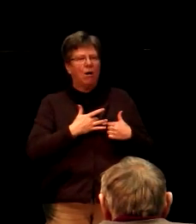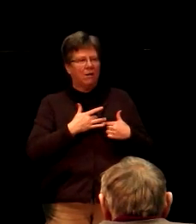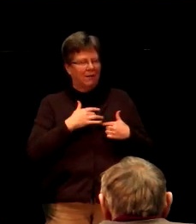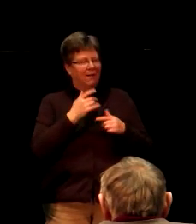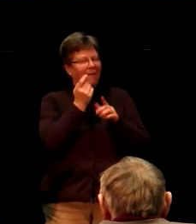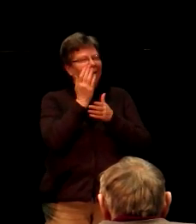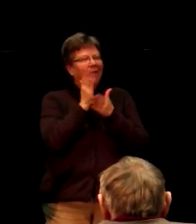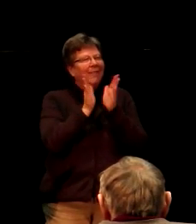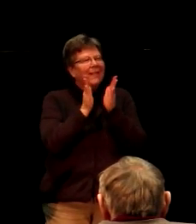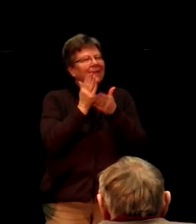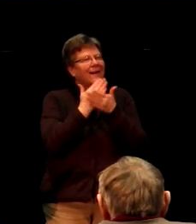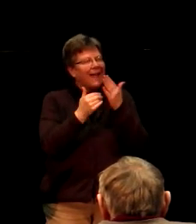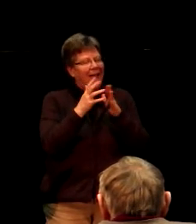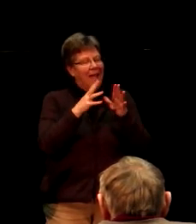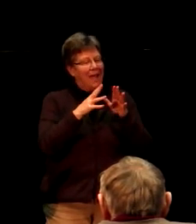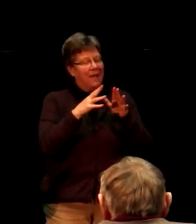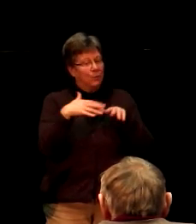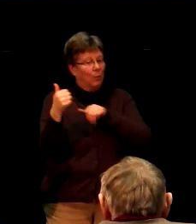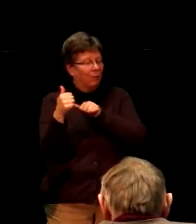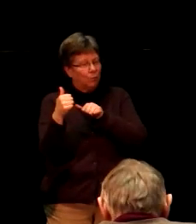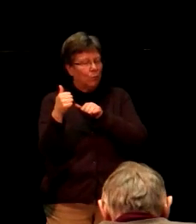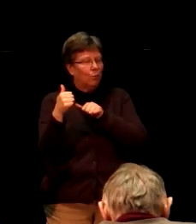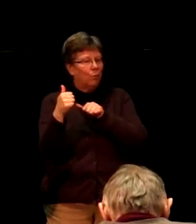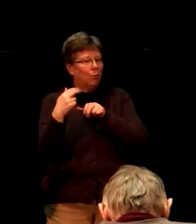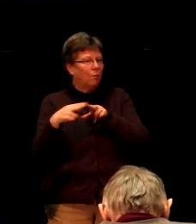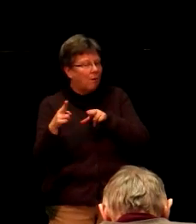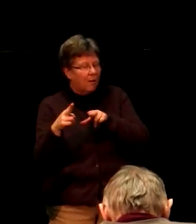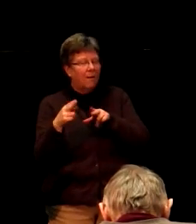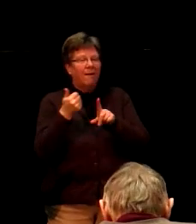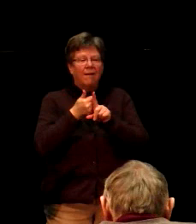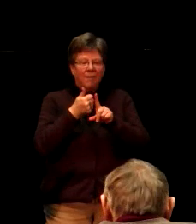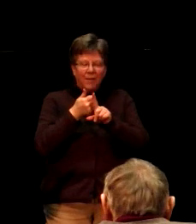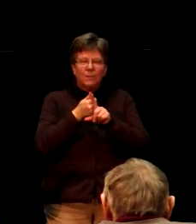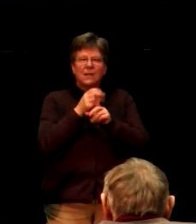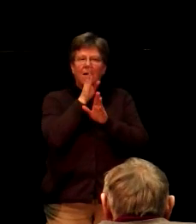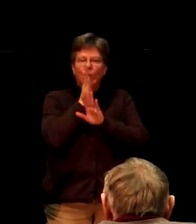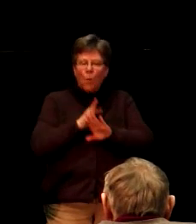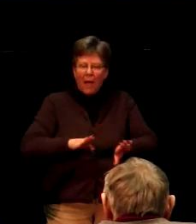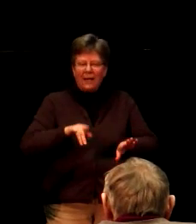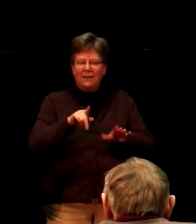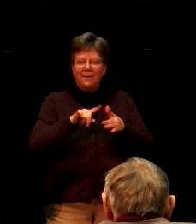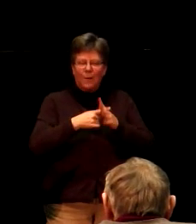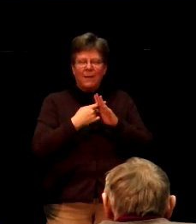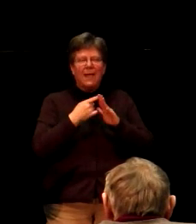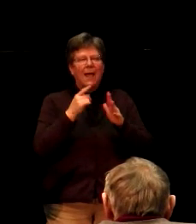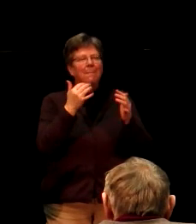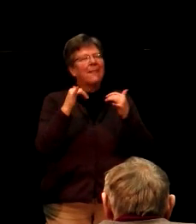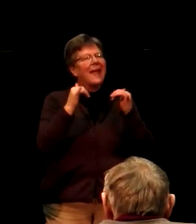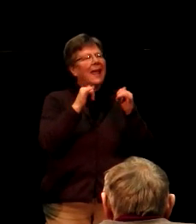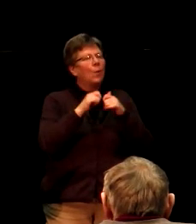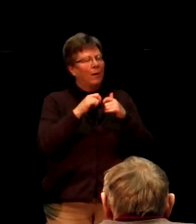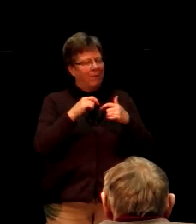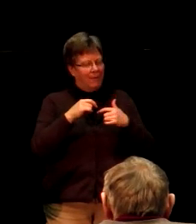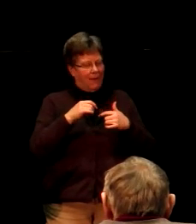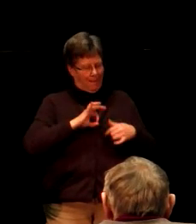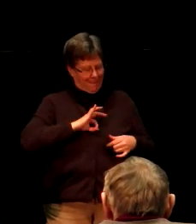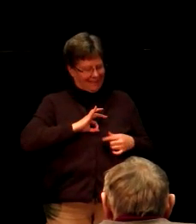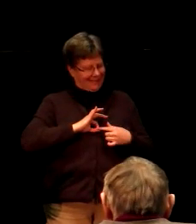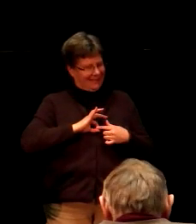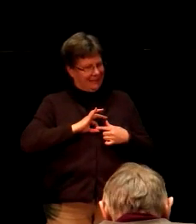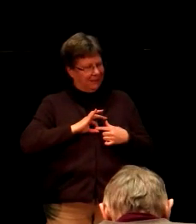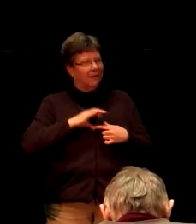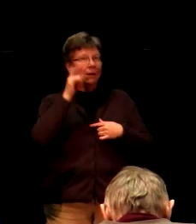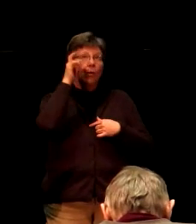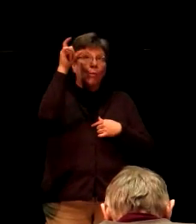little hands withdrew jerkily. Themselves quietly they began playing with a button. The